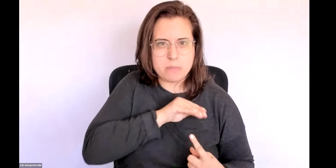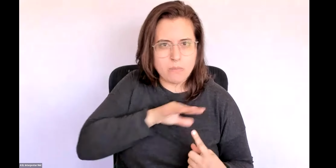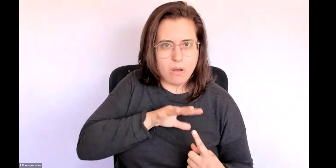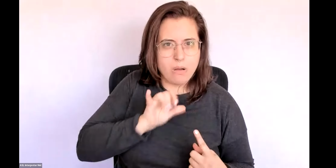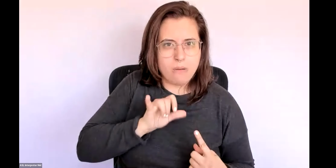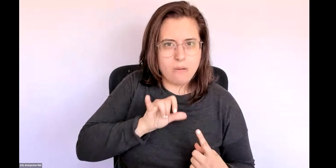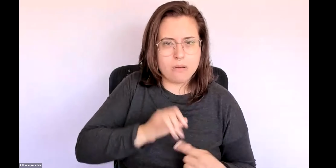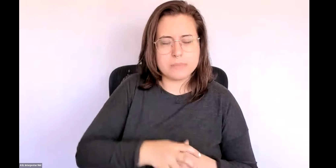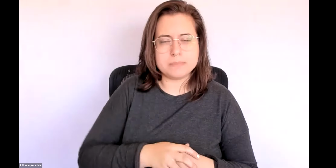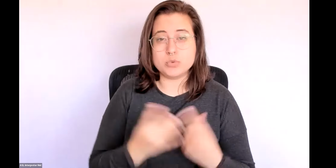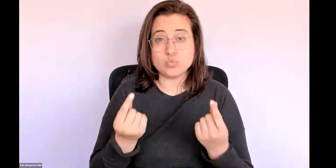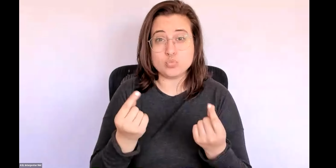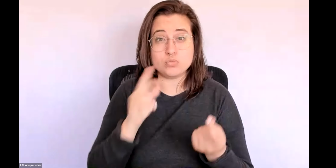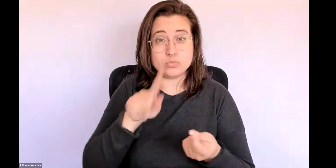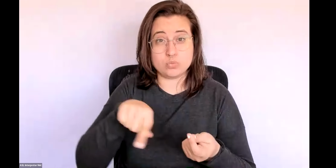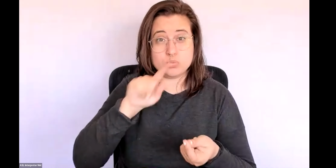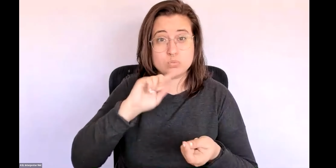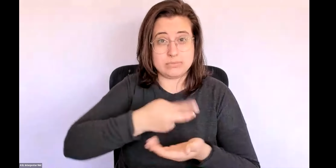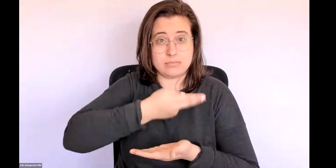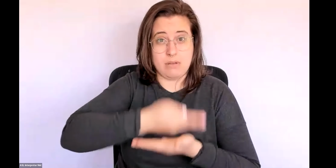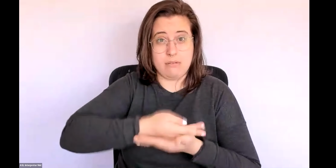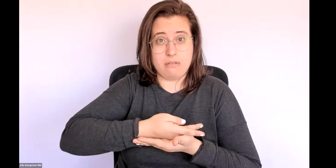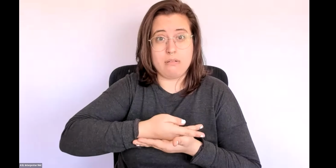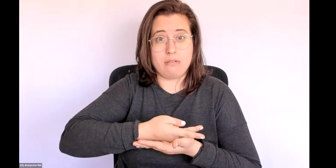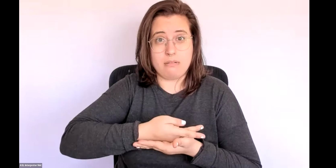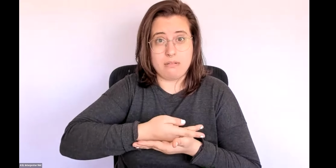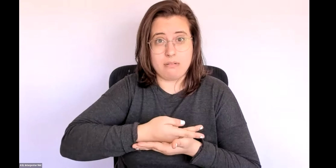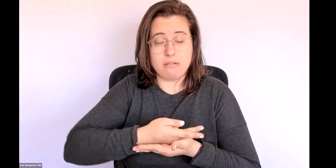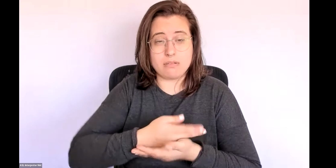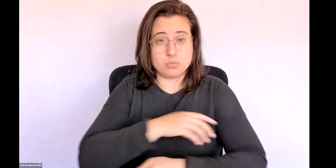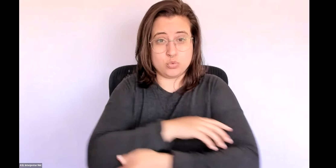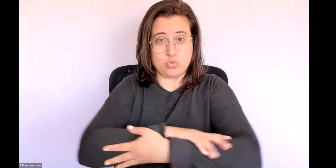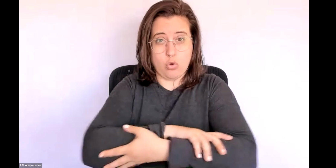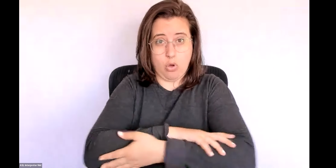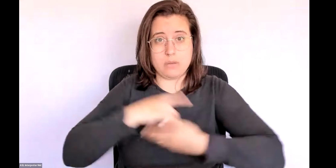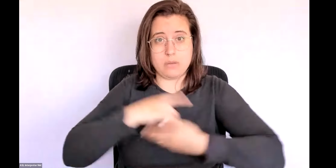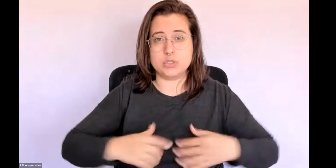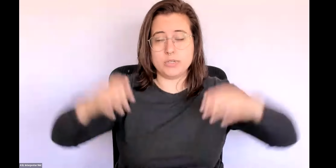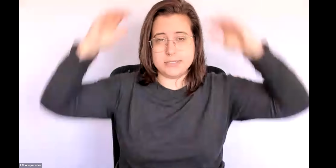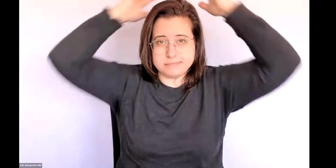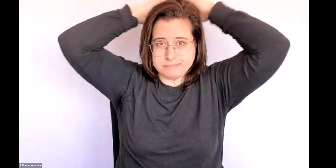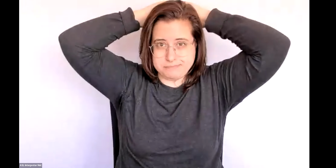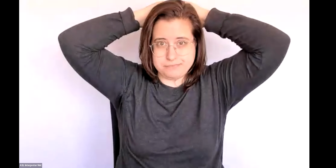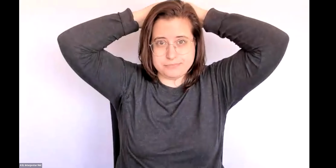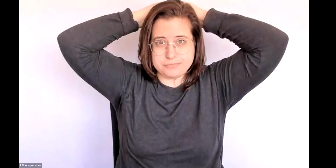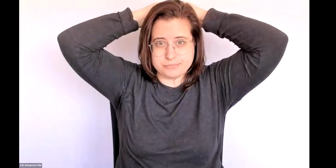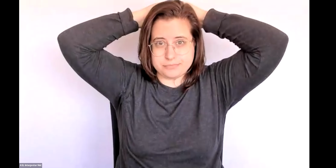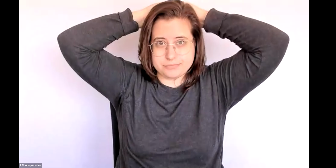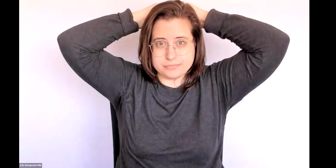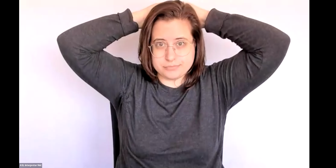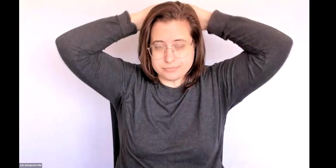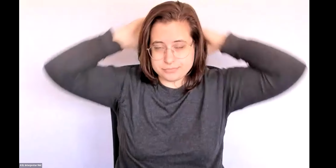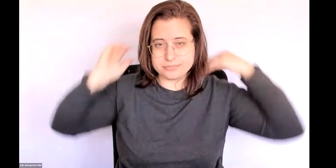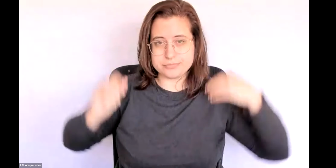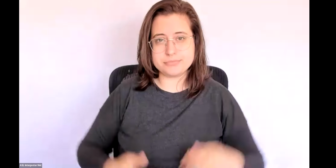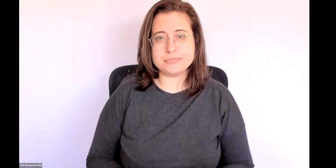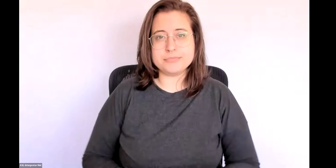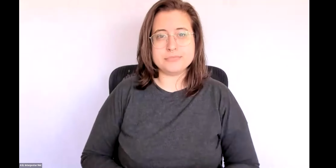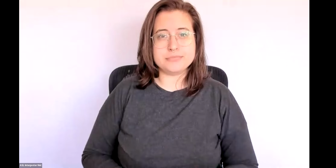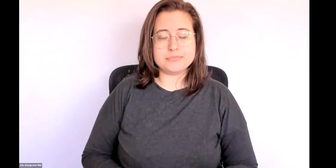long table with your arms over your head. Your breasts will hang through